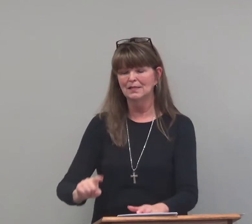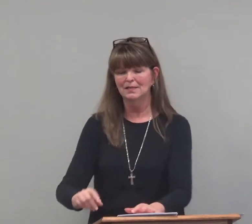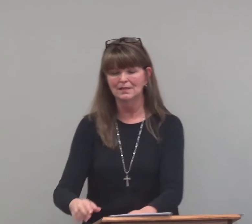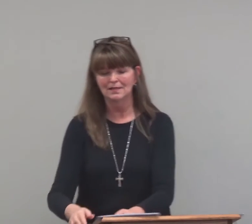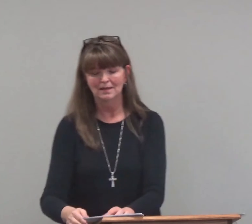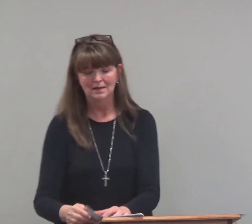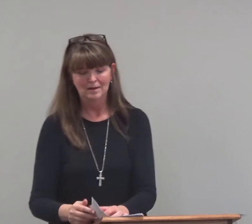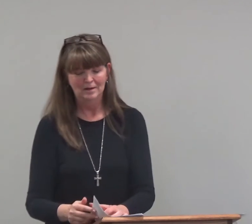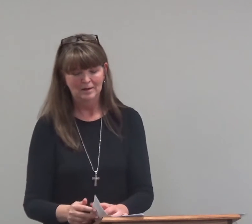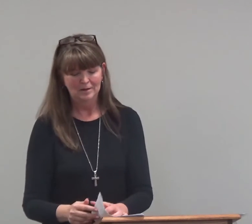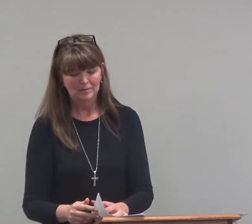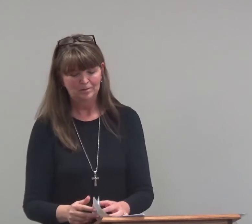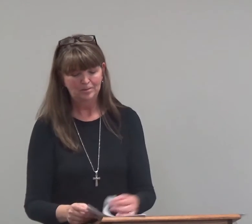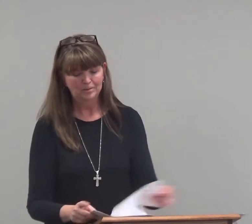Boaz.